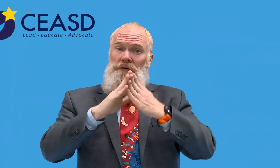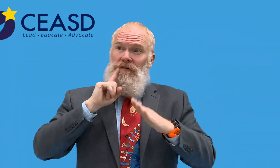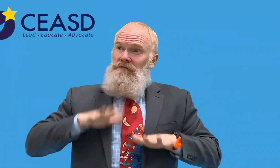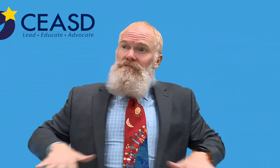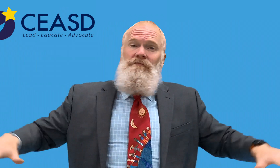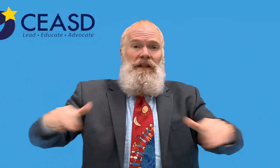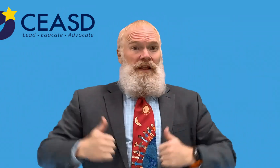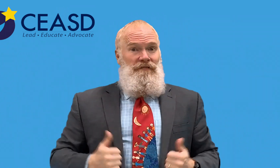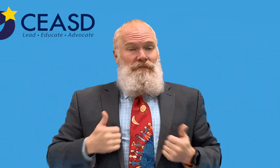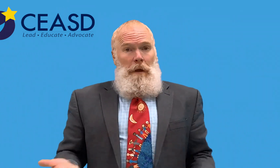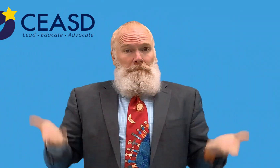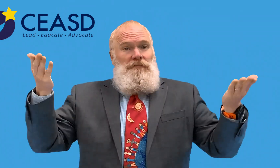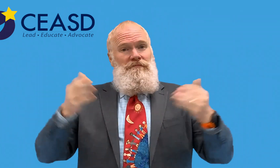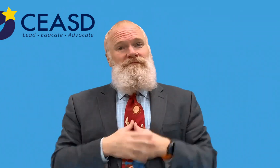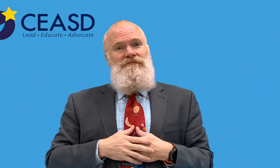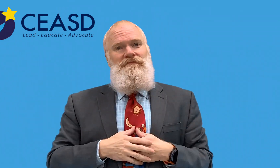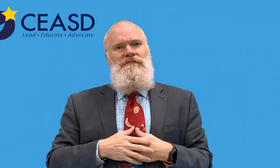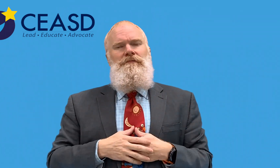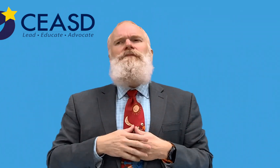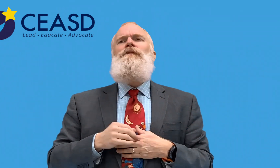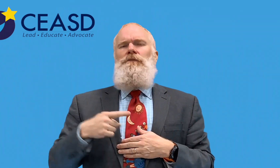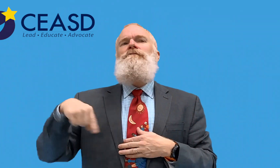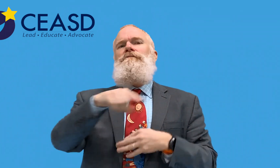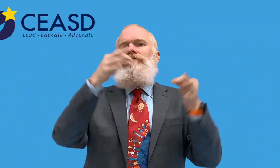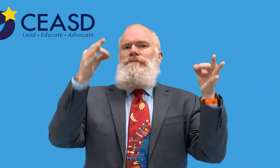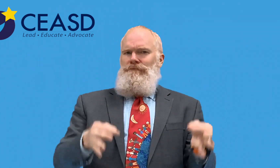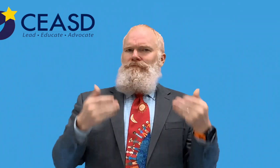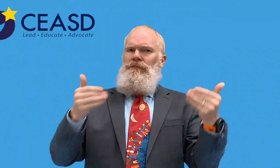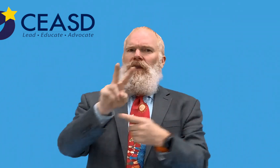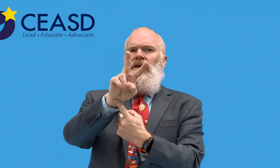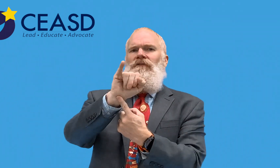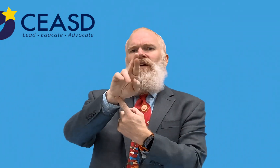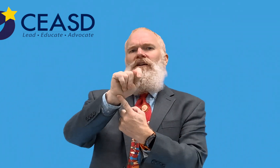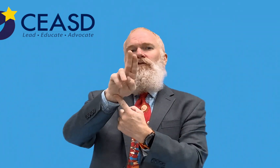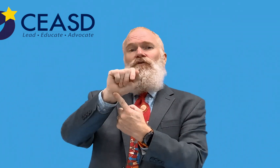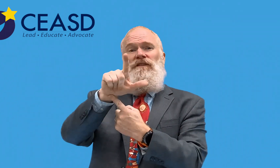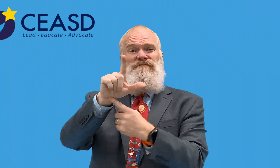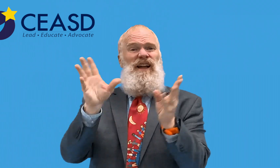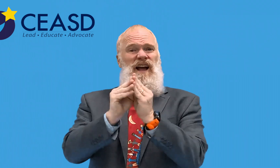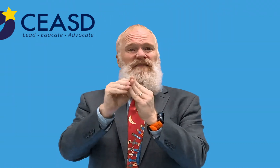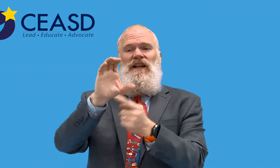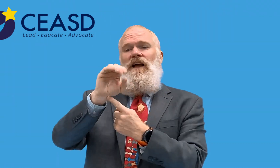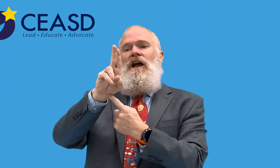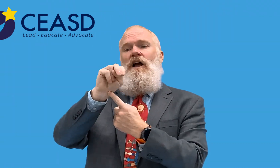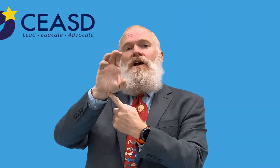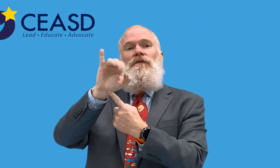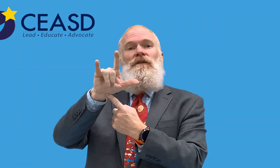We decided to hold a virtual conference and formed a council of representatives.